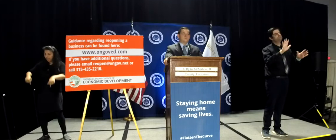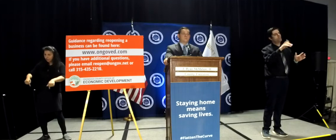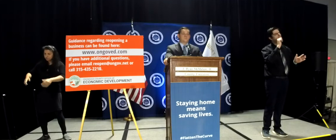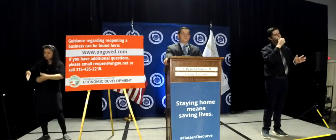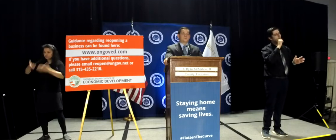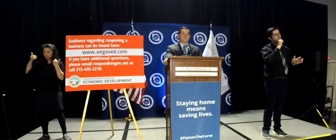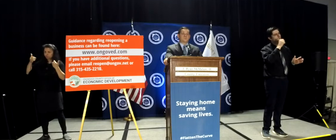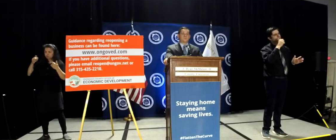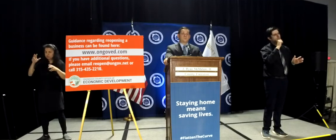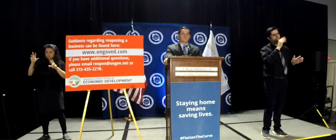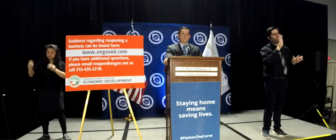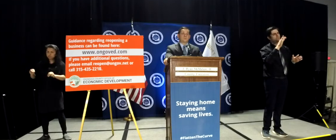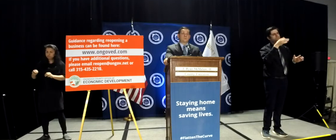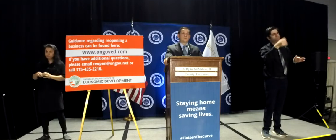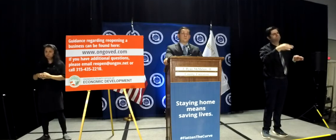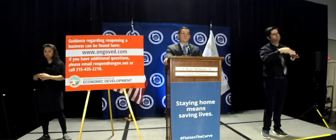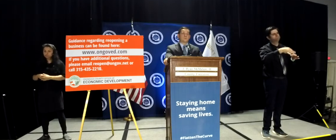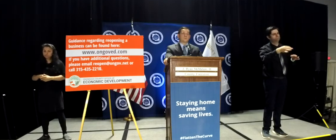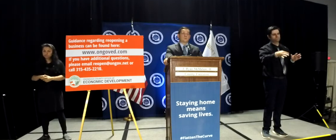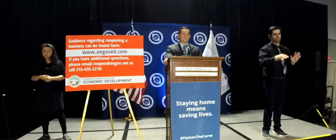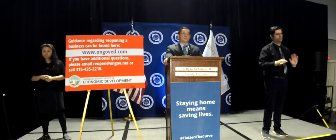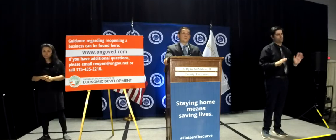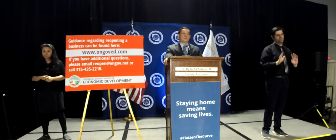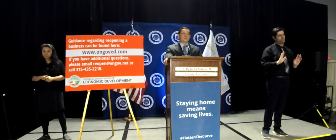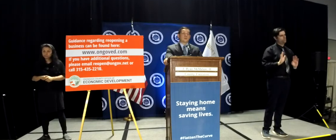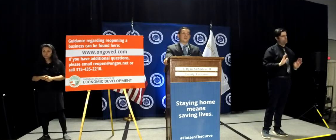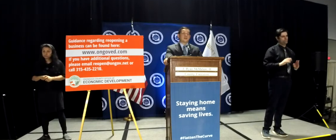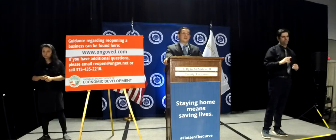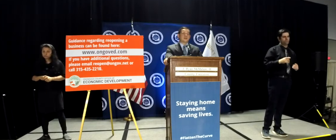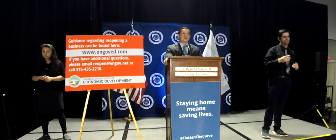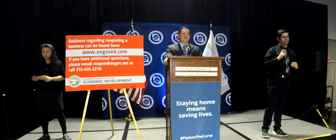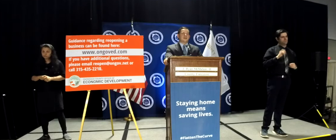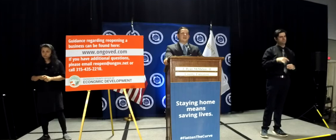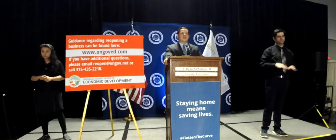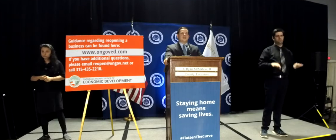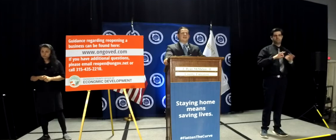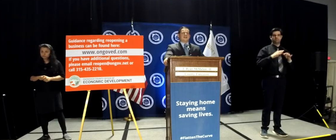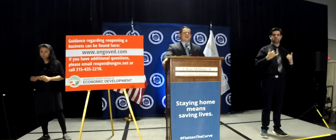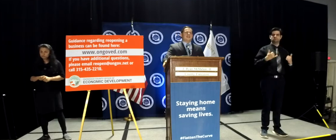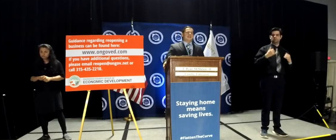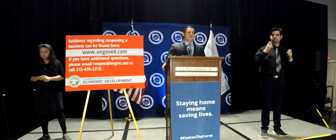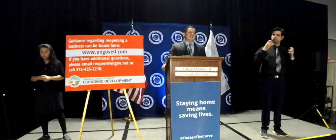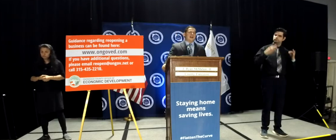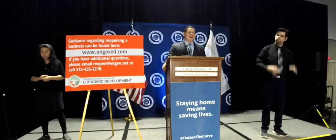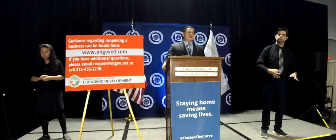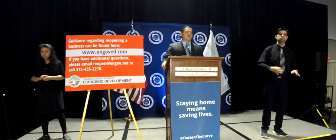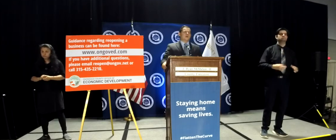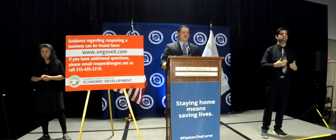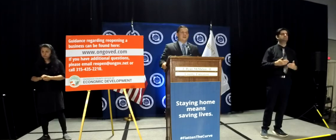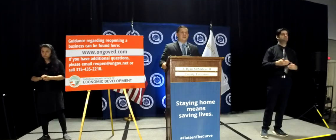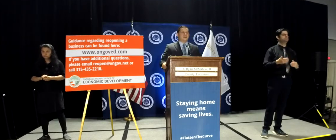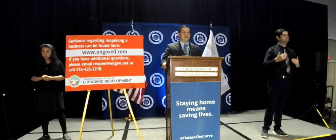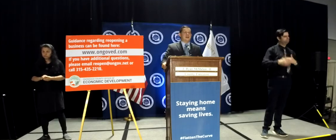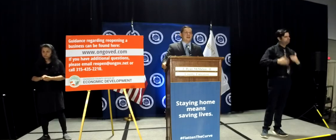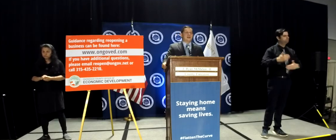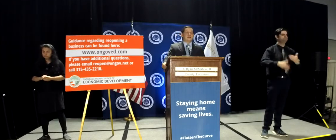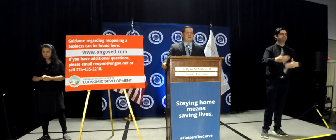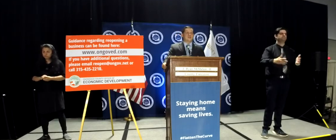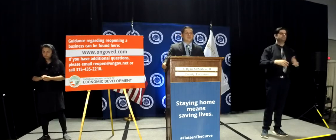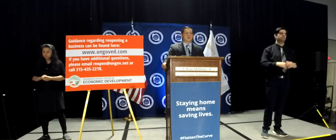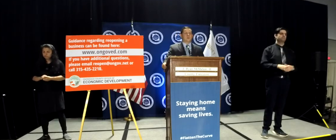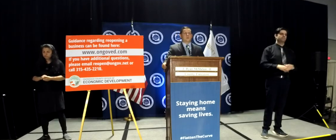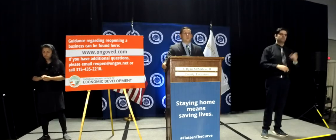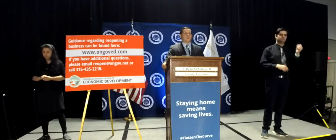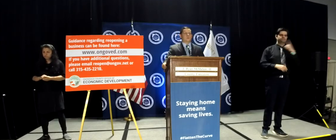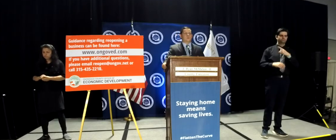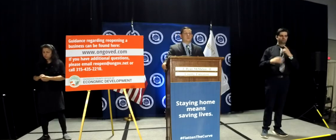community. When did you learn the governor was going to give us the green light? Was it watching with the rest of us, or did you get a heads I knew up? Chris,